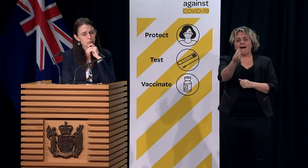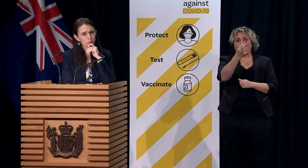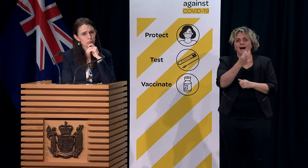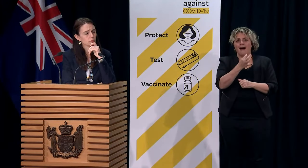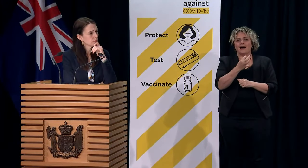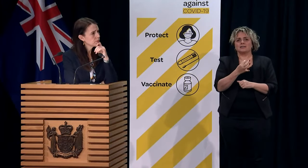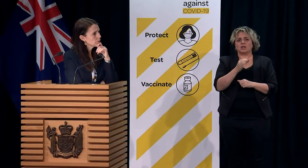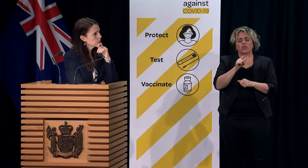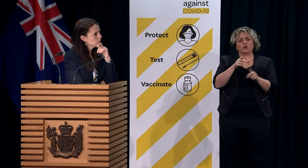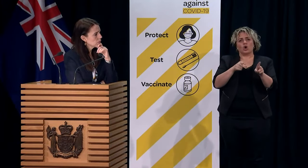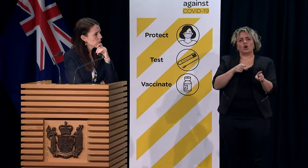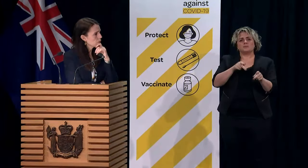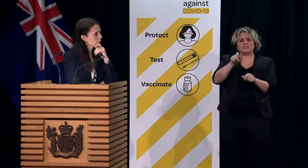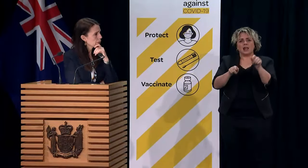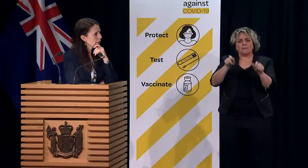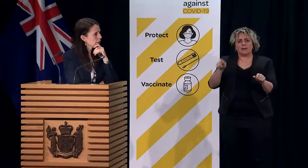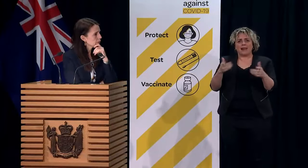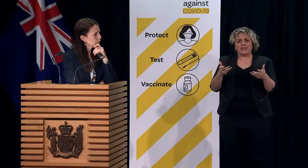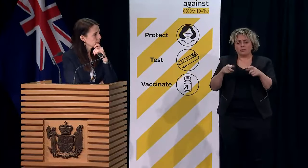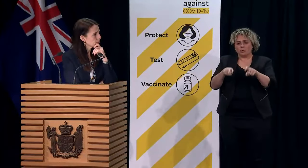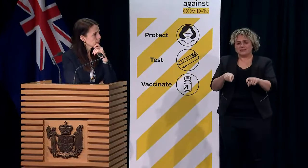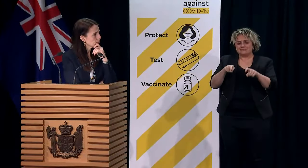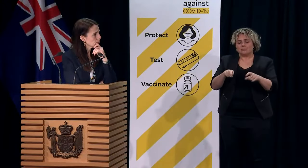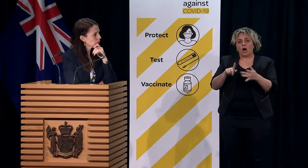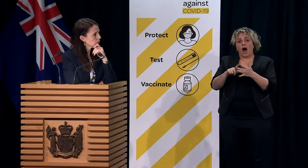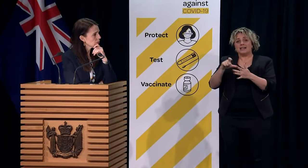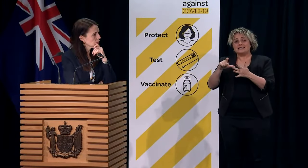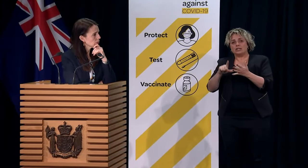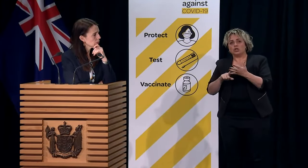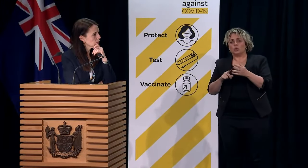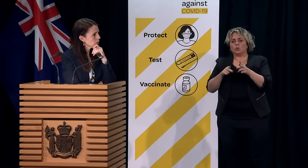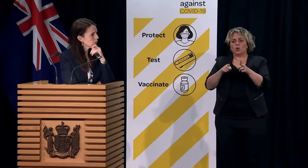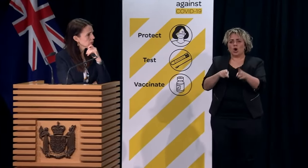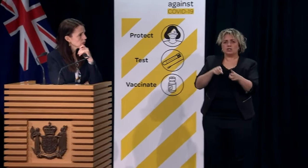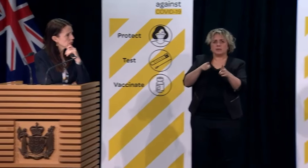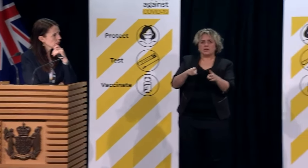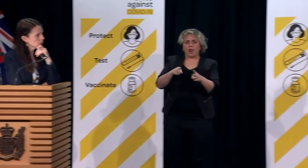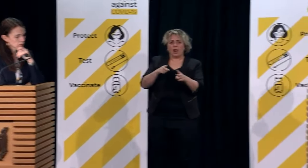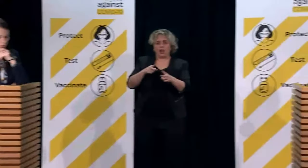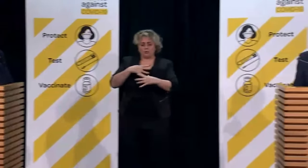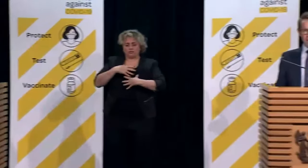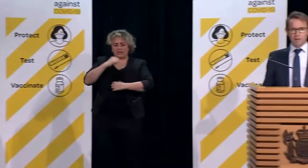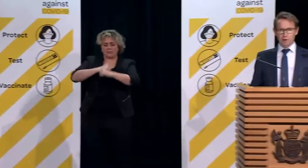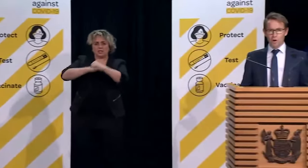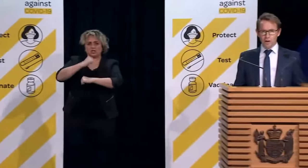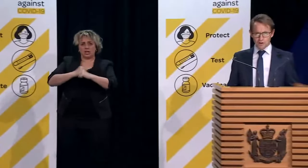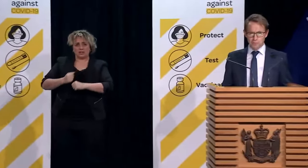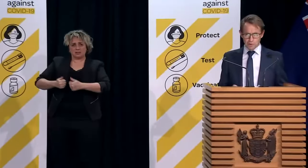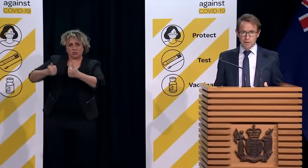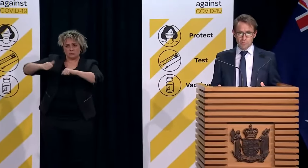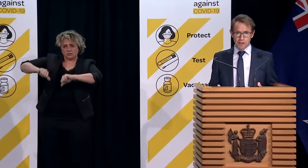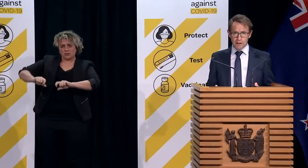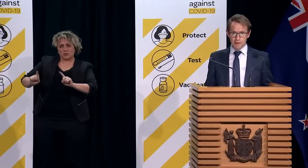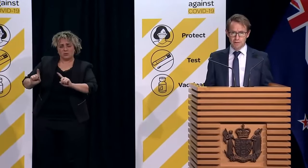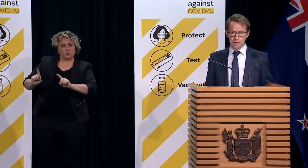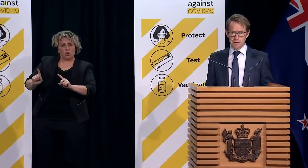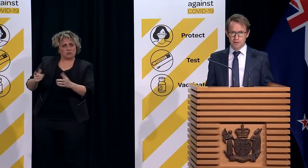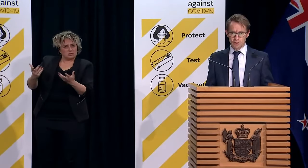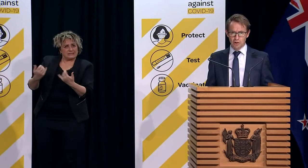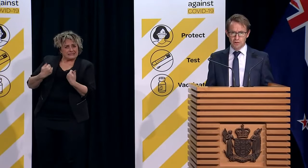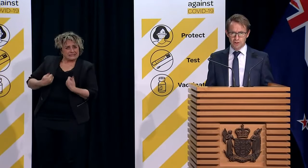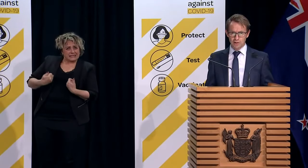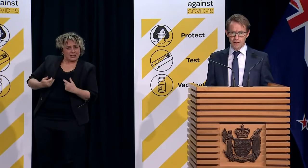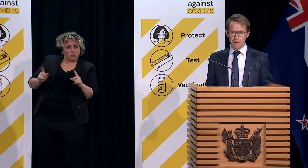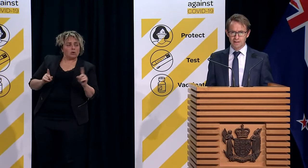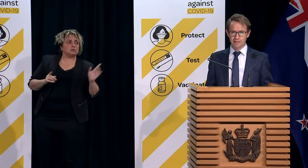of patients in the hospital, and particularly the ones in ICU and HDU and on ventilators? Well, I think it's enough that they require hospital level care.